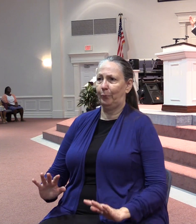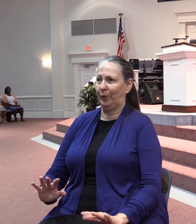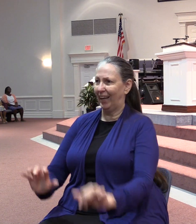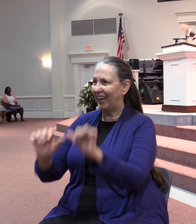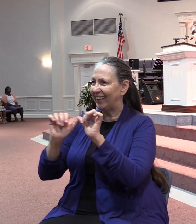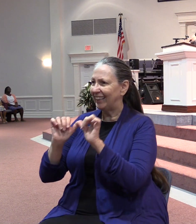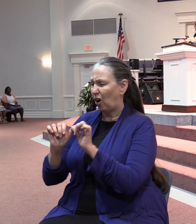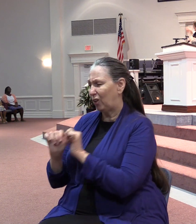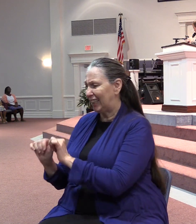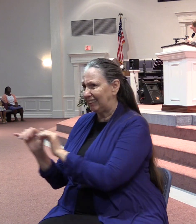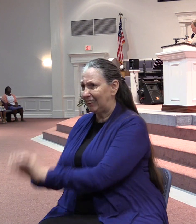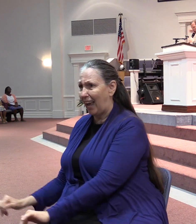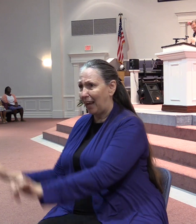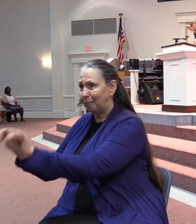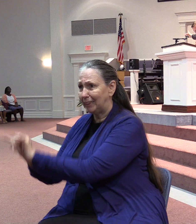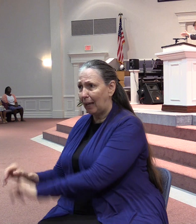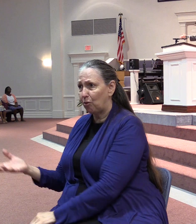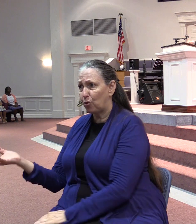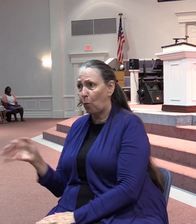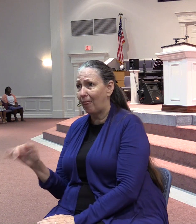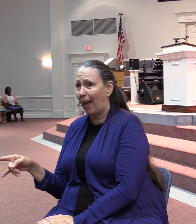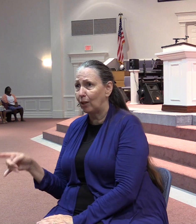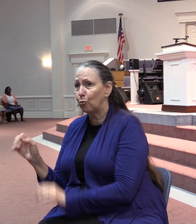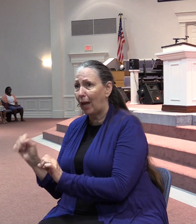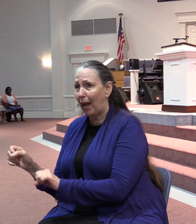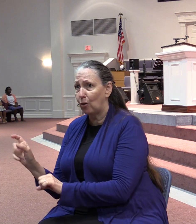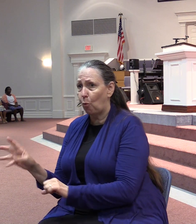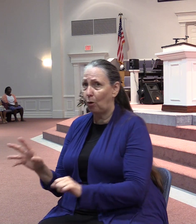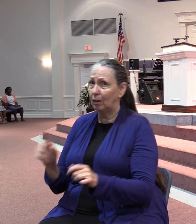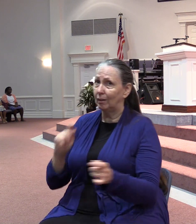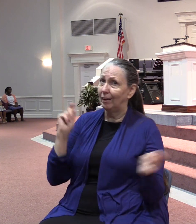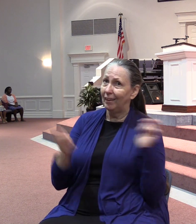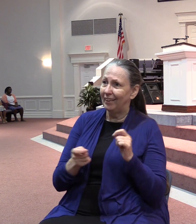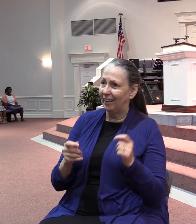the cycle that you are in. That's